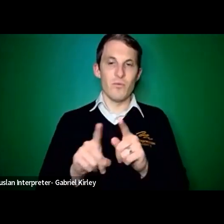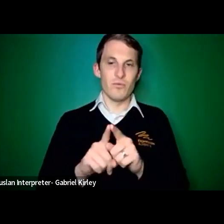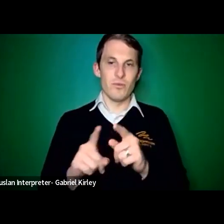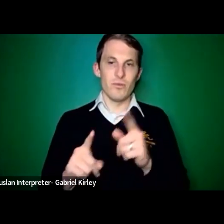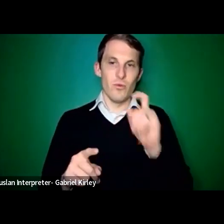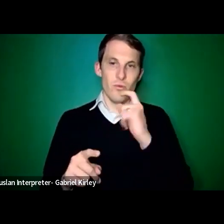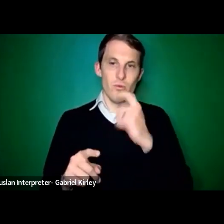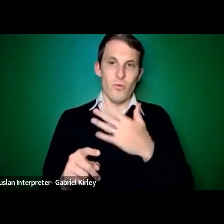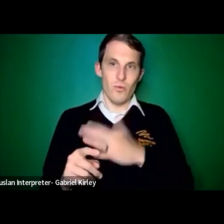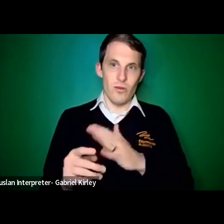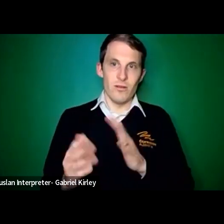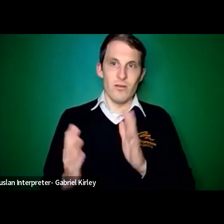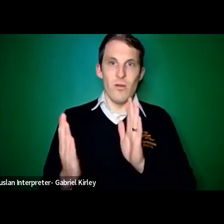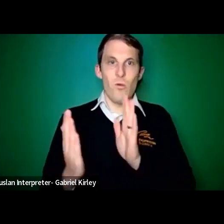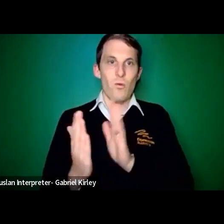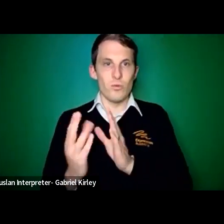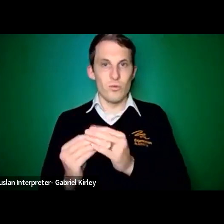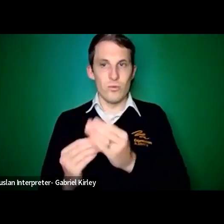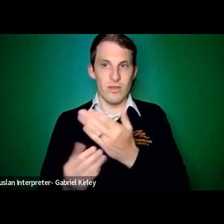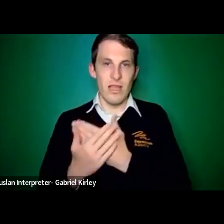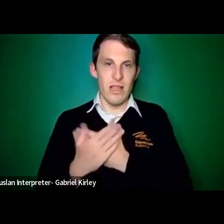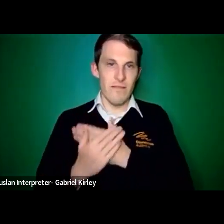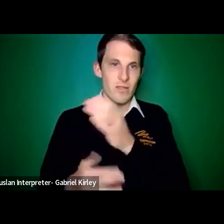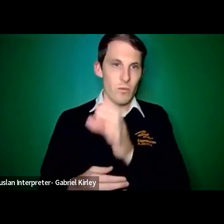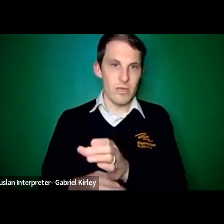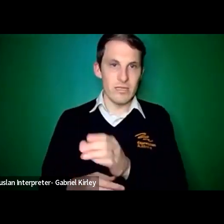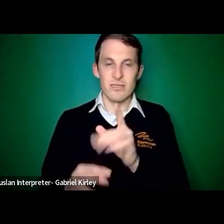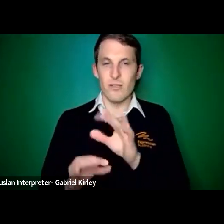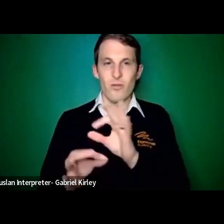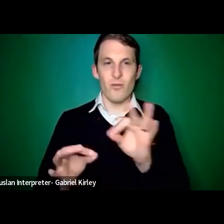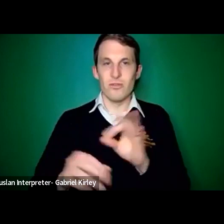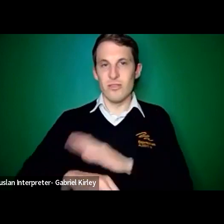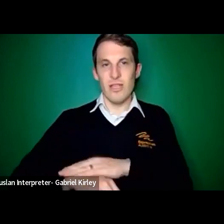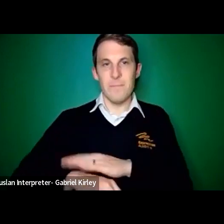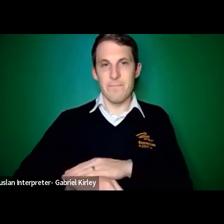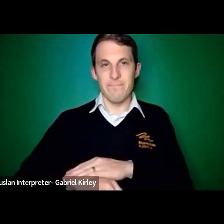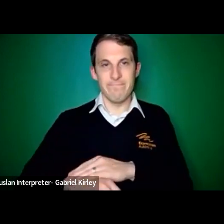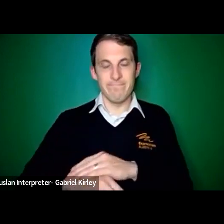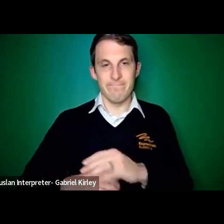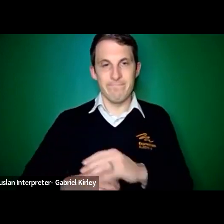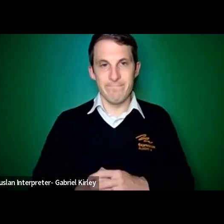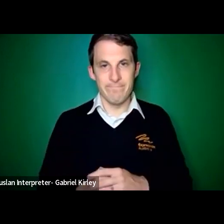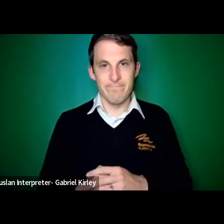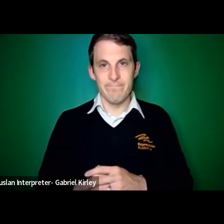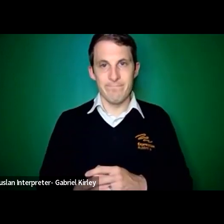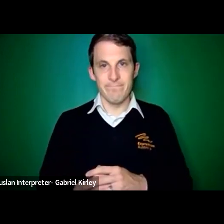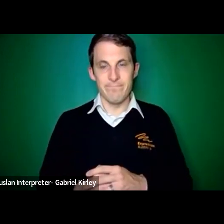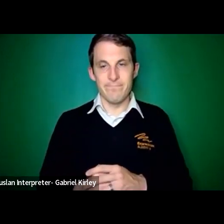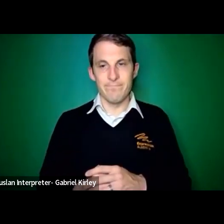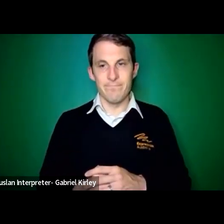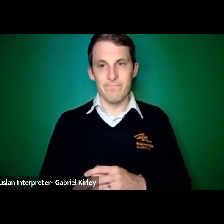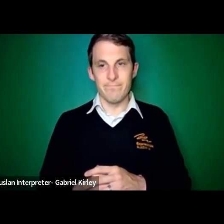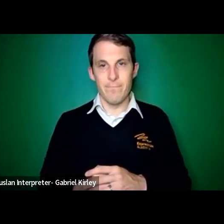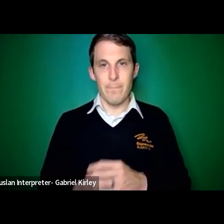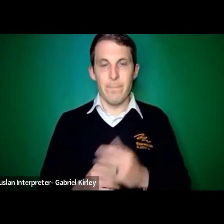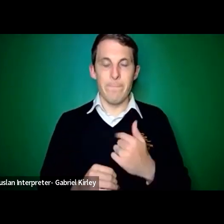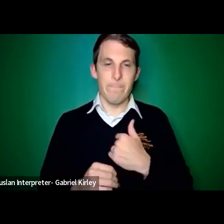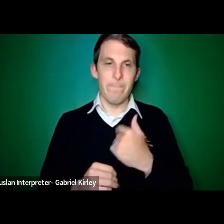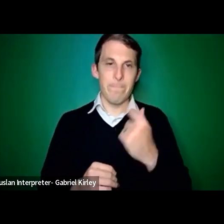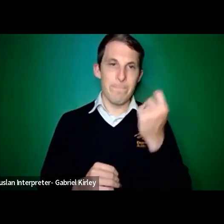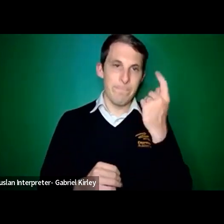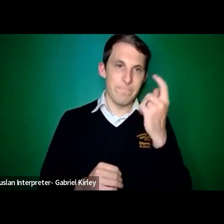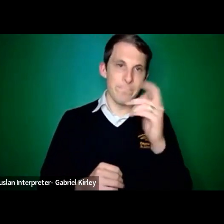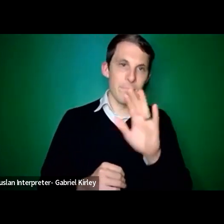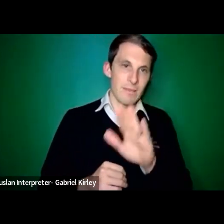get close with your loved ones at this stage, it's not the time to do that. And I, again, can empathise with everybody because